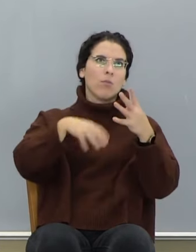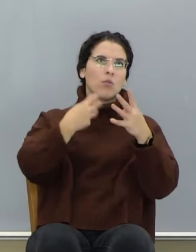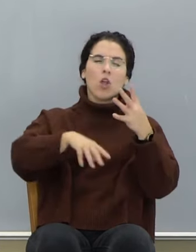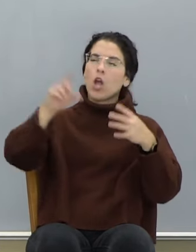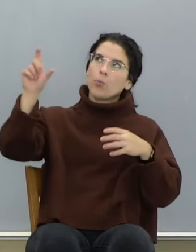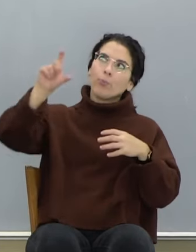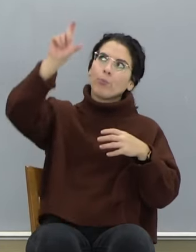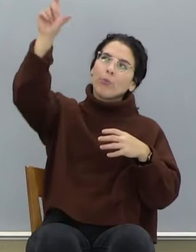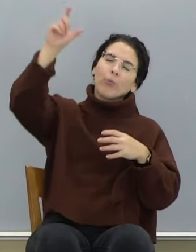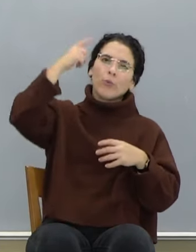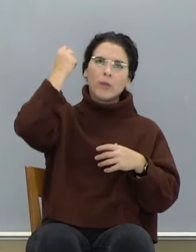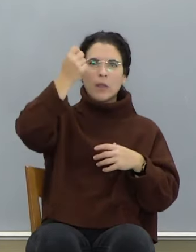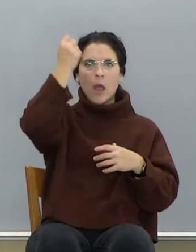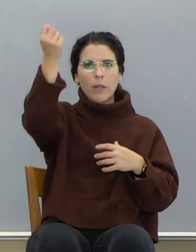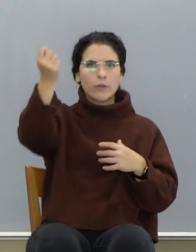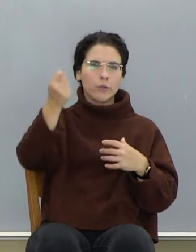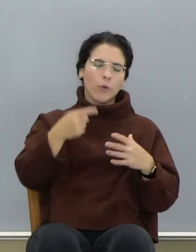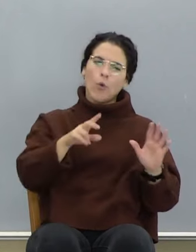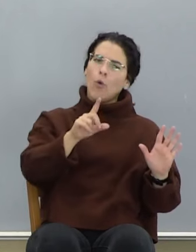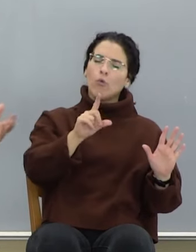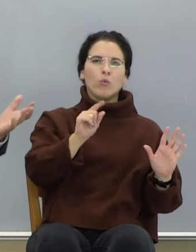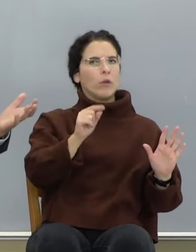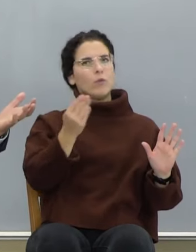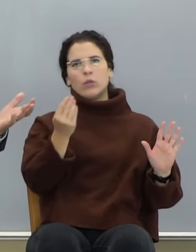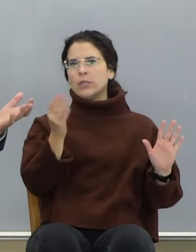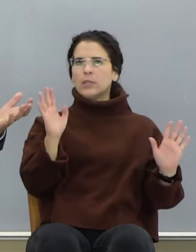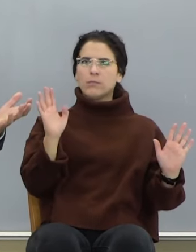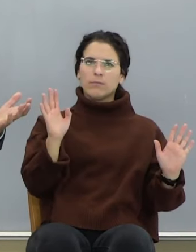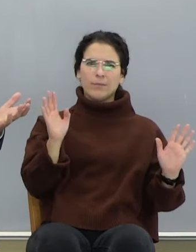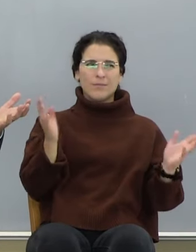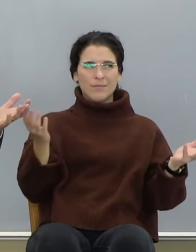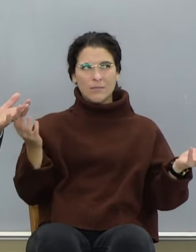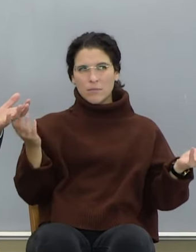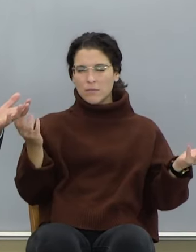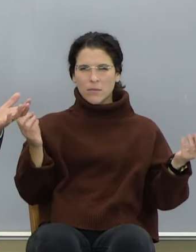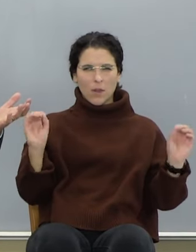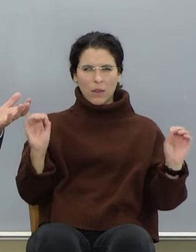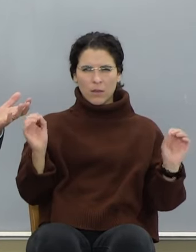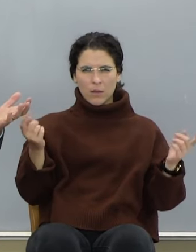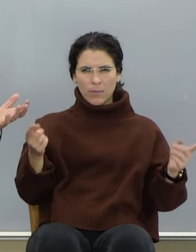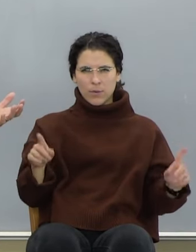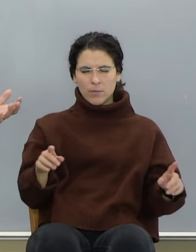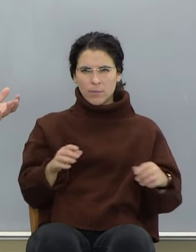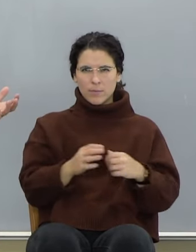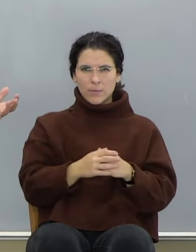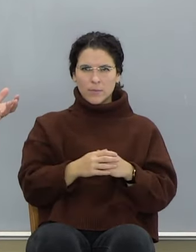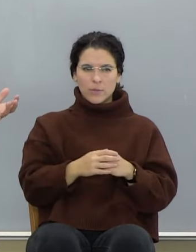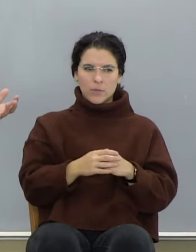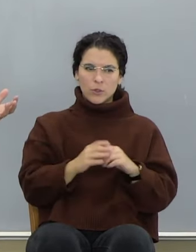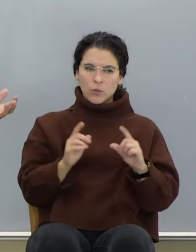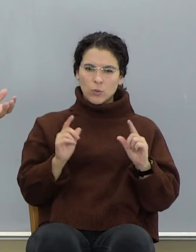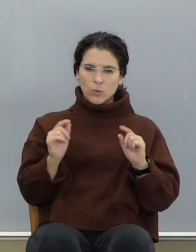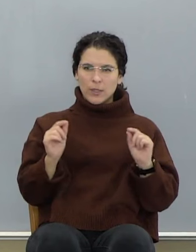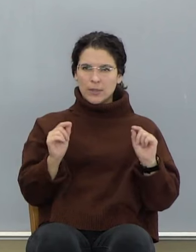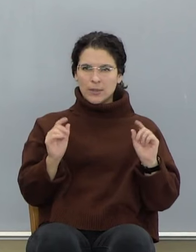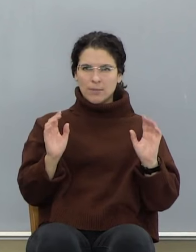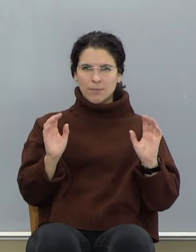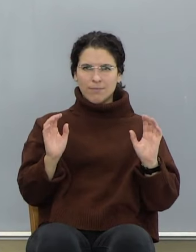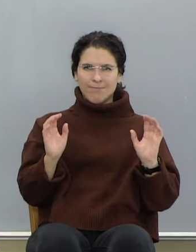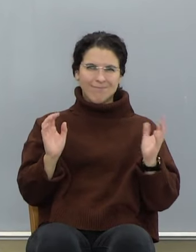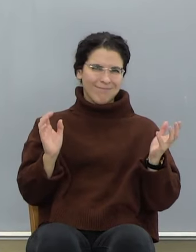So everybody thought, this is it, 2014. Nothing. Crickets.